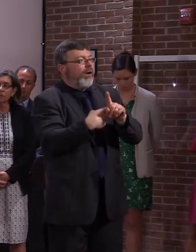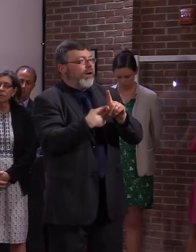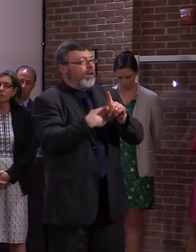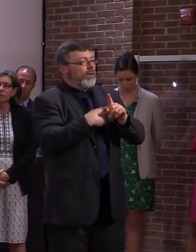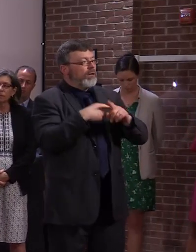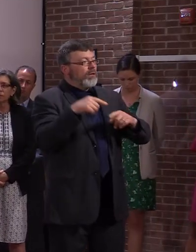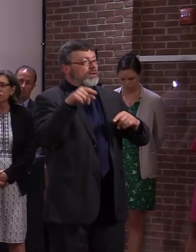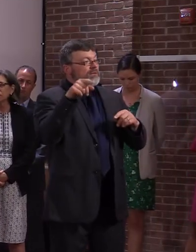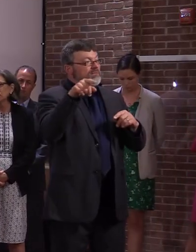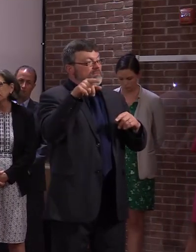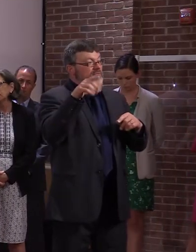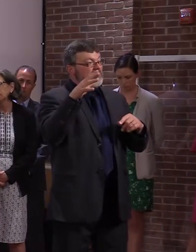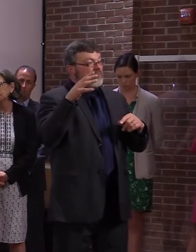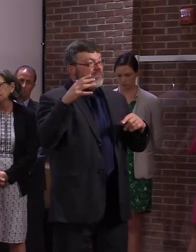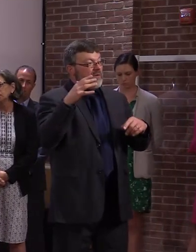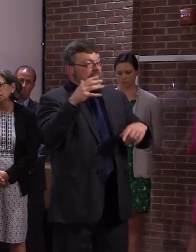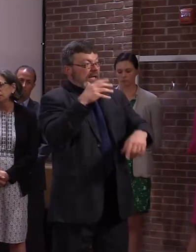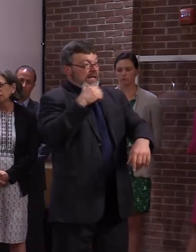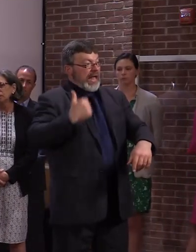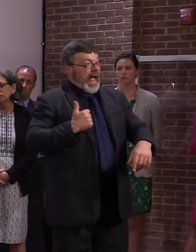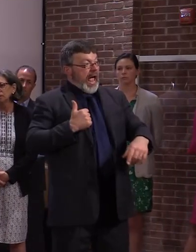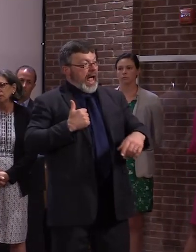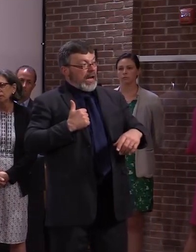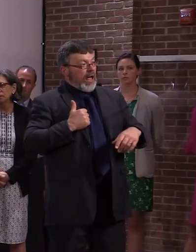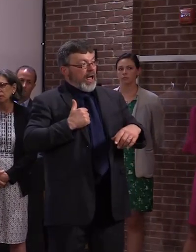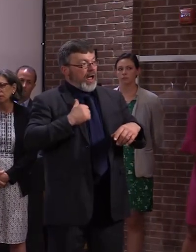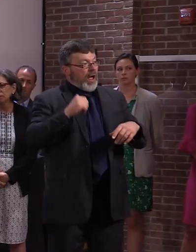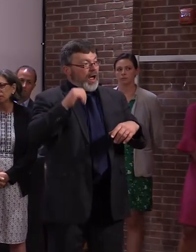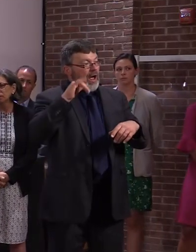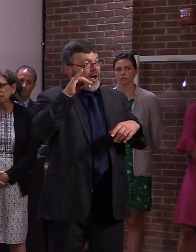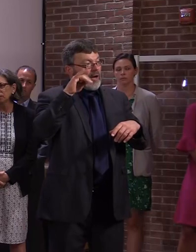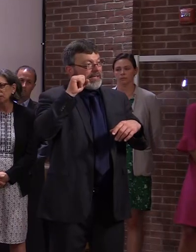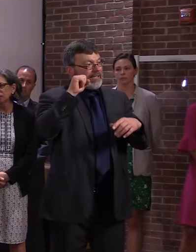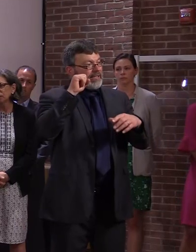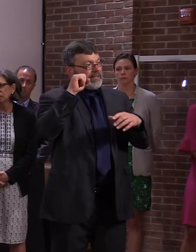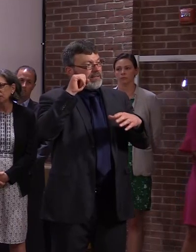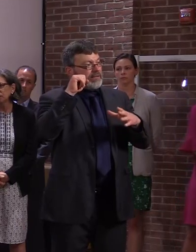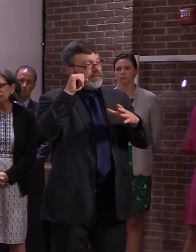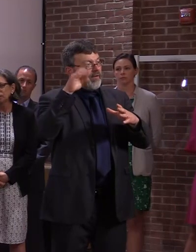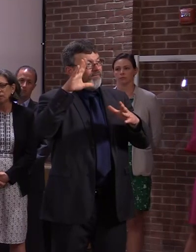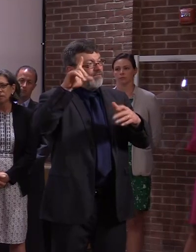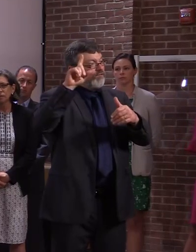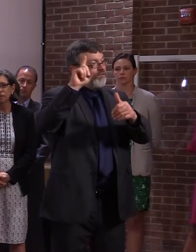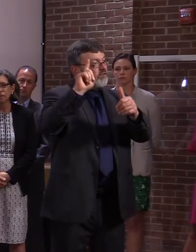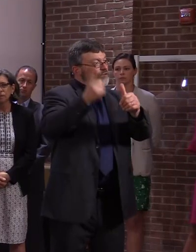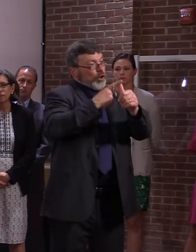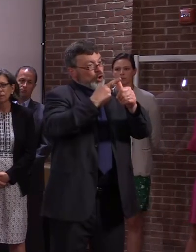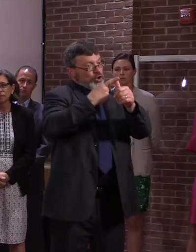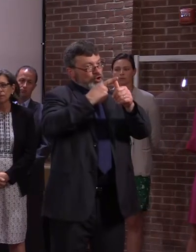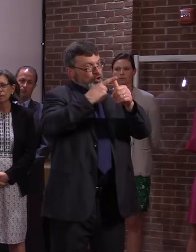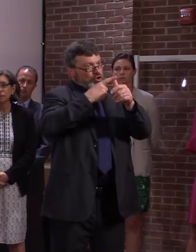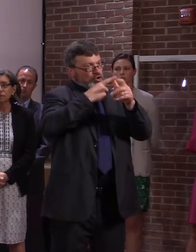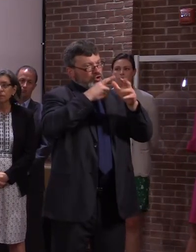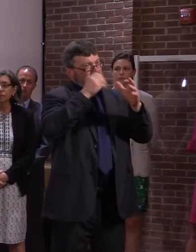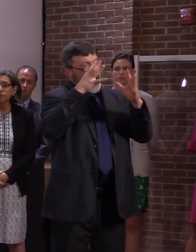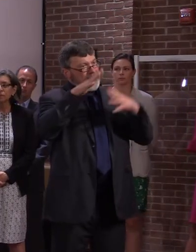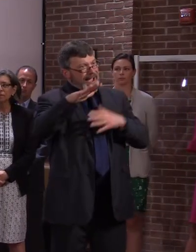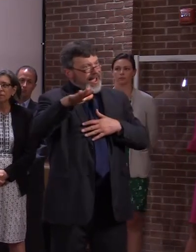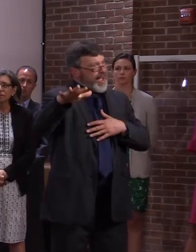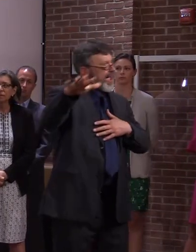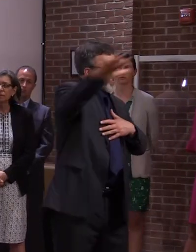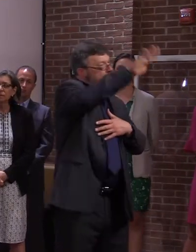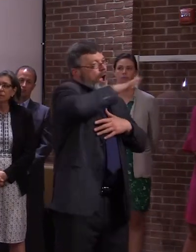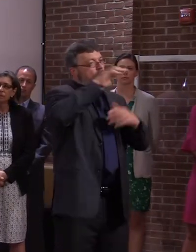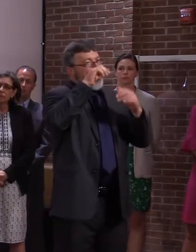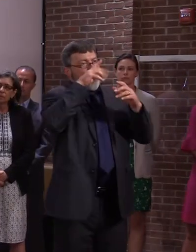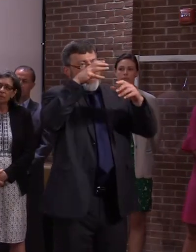the world, I think, in the number of first doses of vaccines. So I